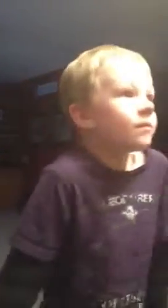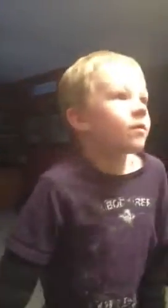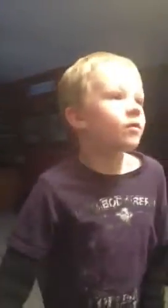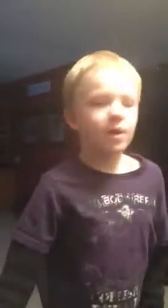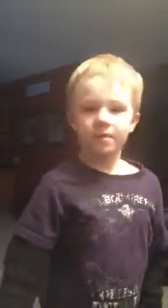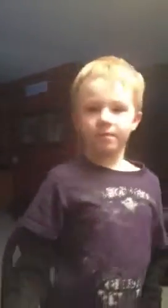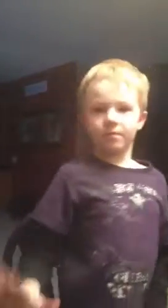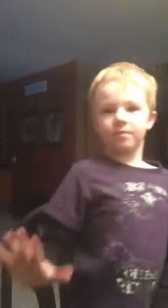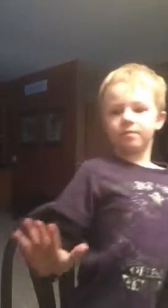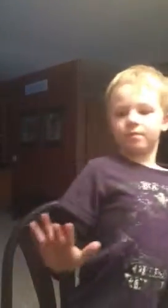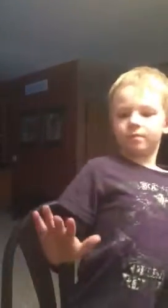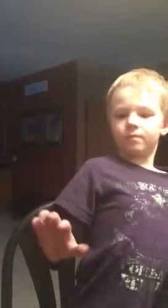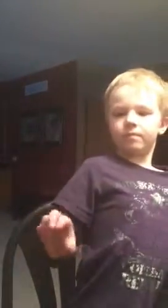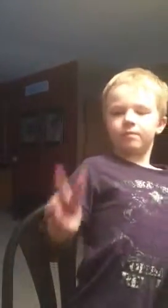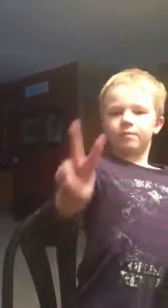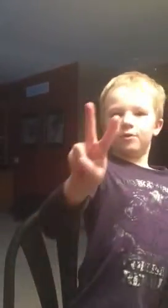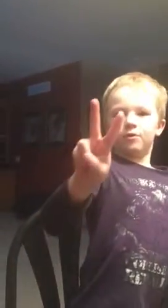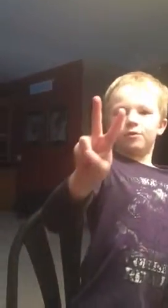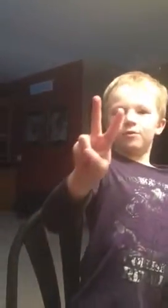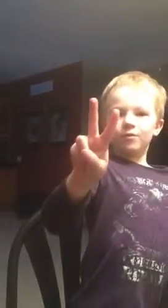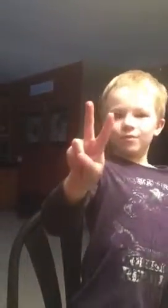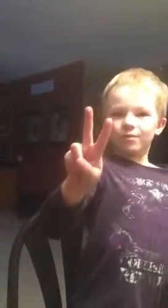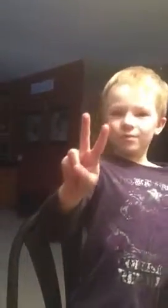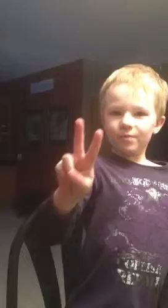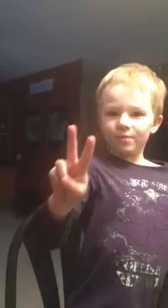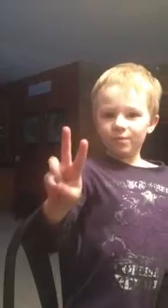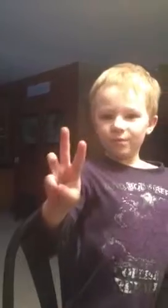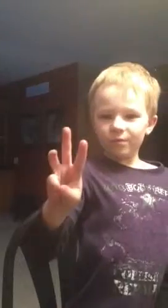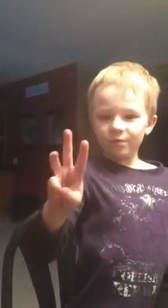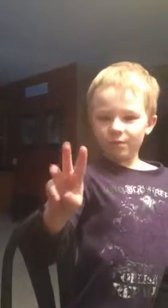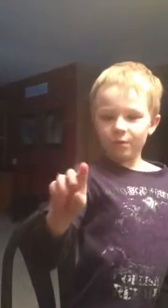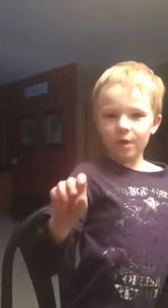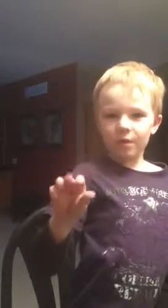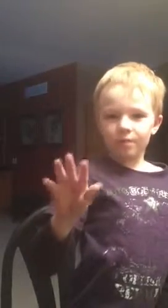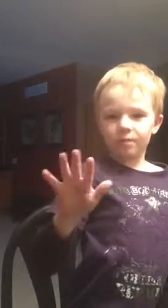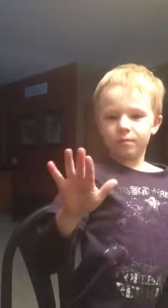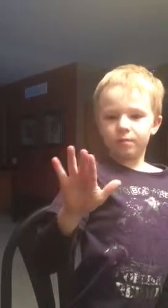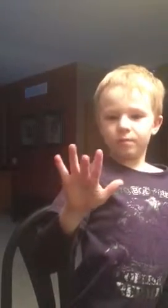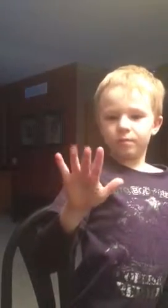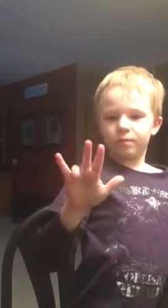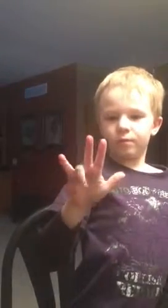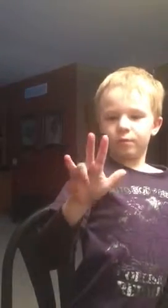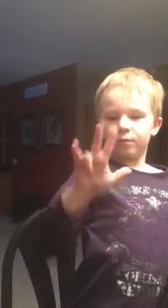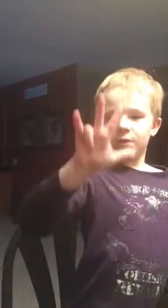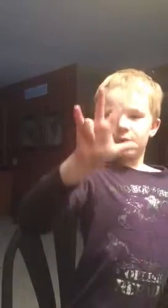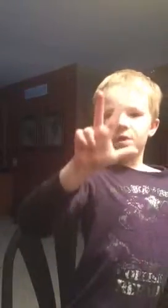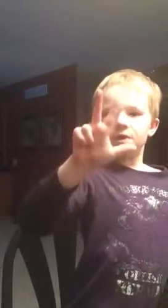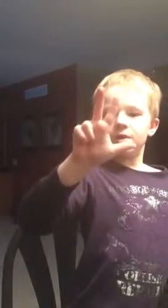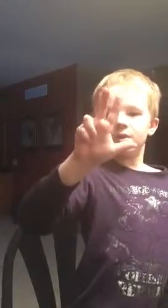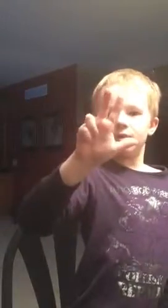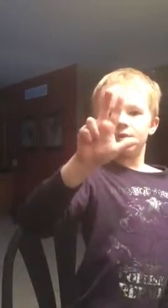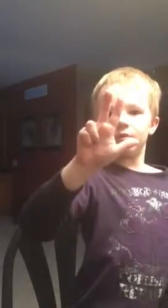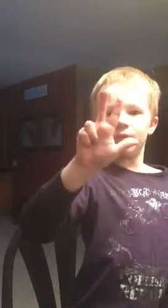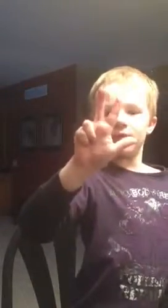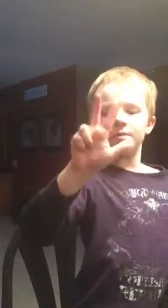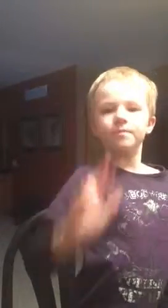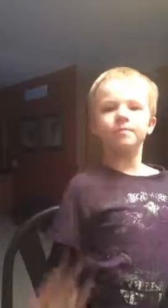Okay. 2. Uh-huh. Okay. 3. Okay. 3.